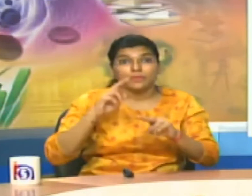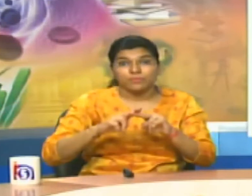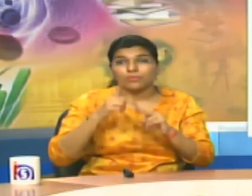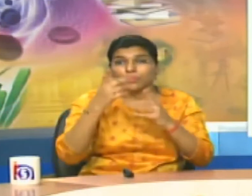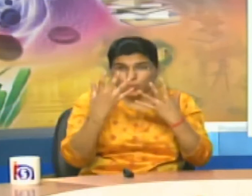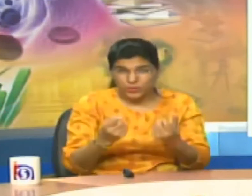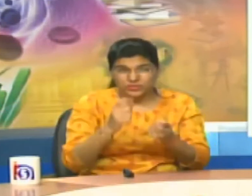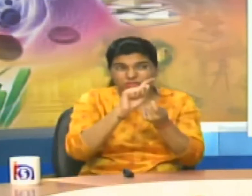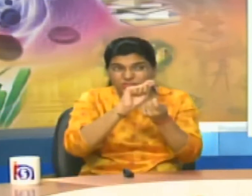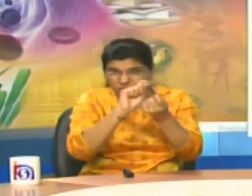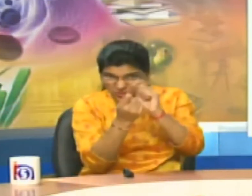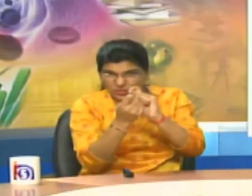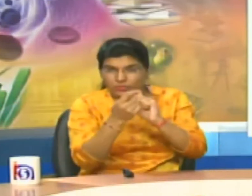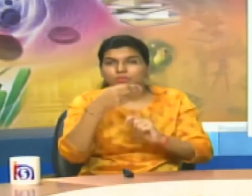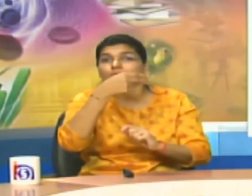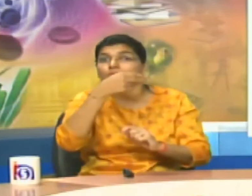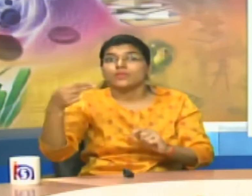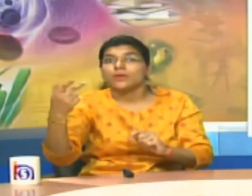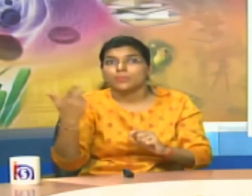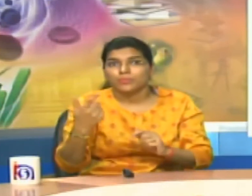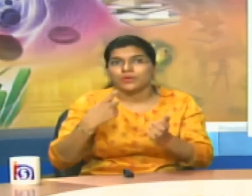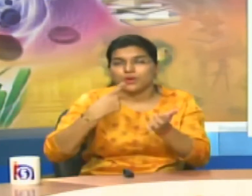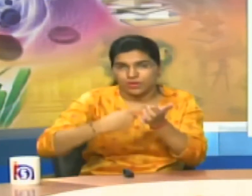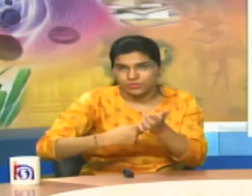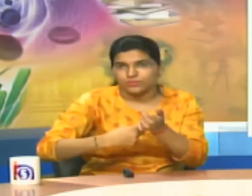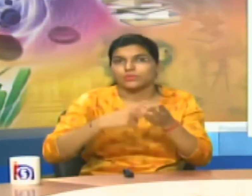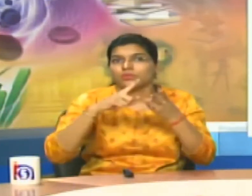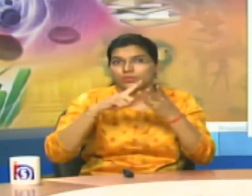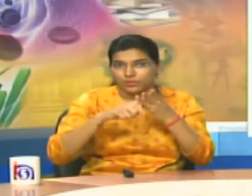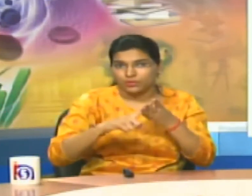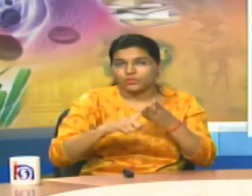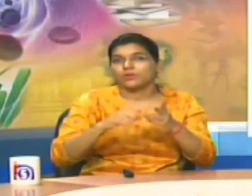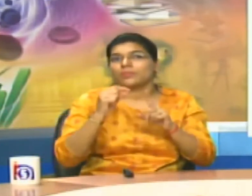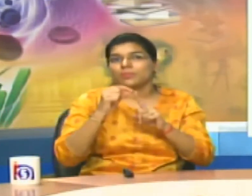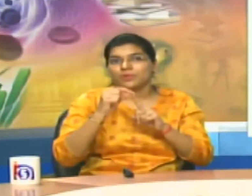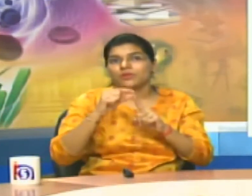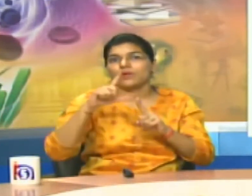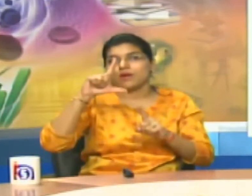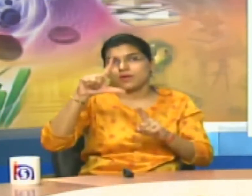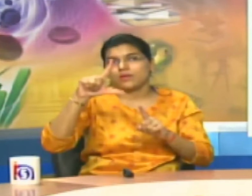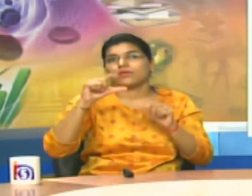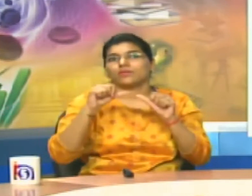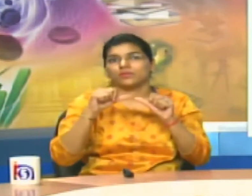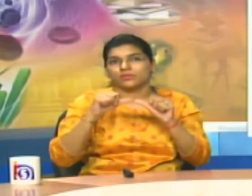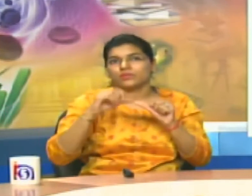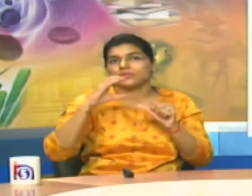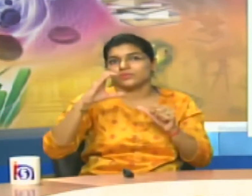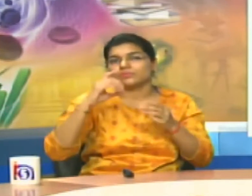but we want to make changes. If you want to make some changes in that,